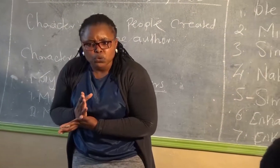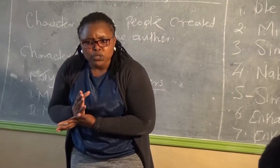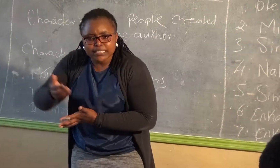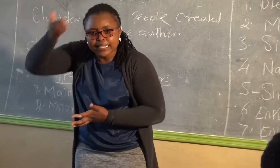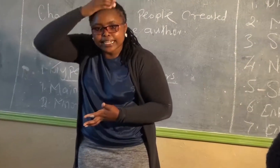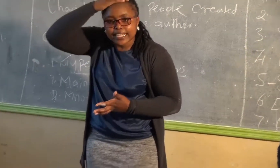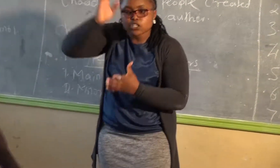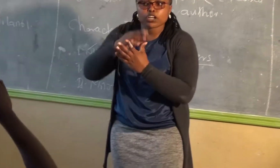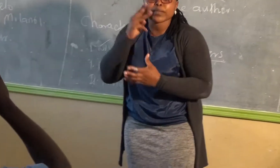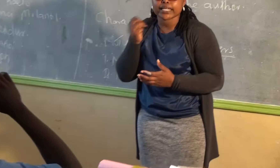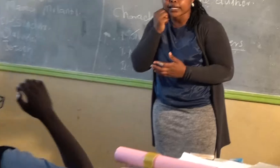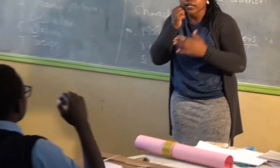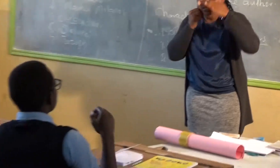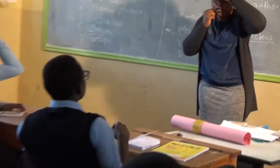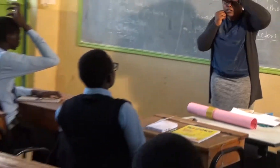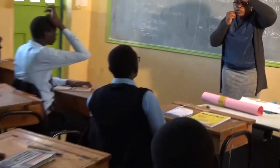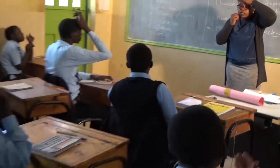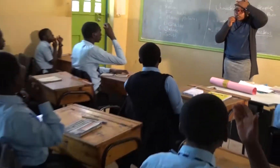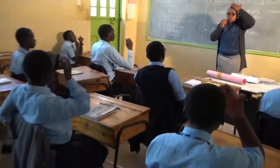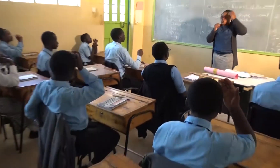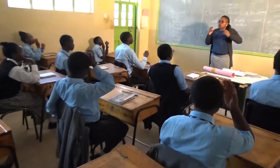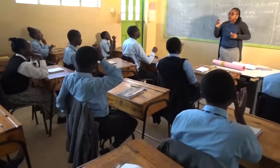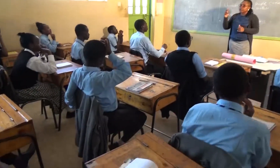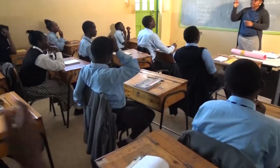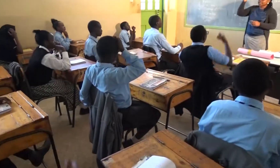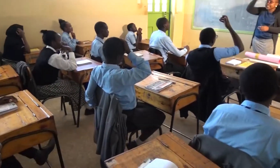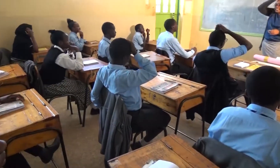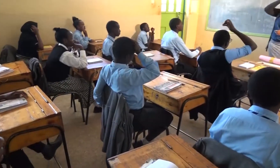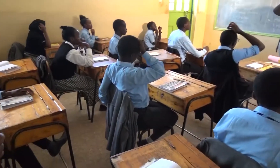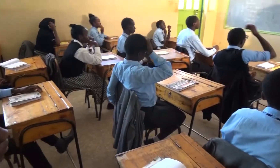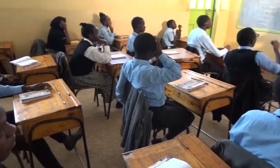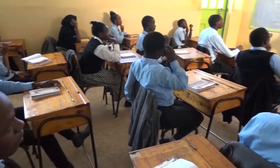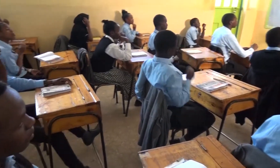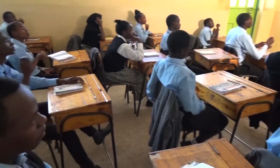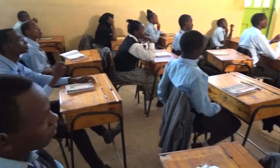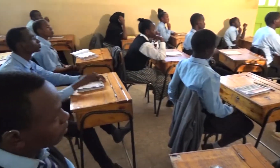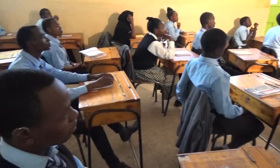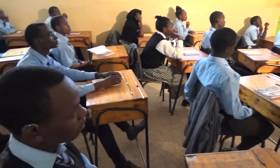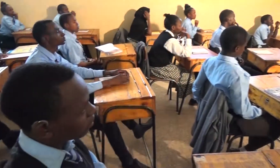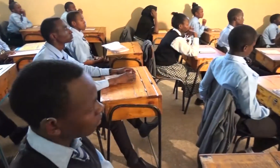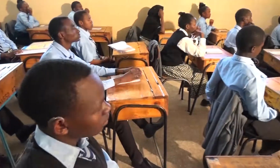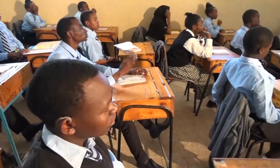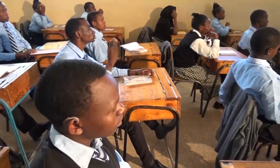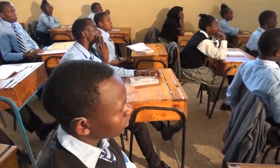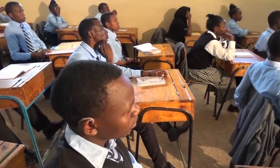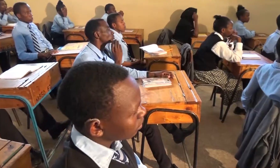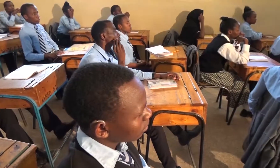university. Is it the nurse or Mimik? So, the Mimik nurse helps Resian do what?